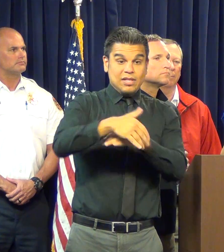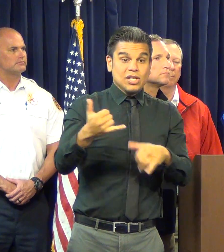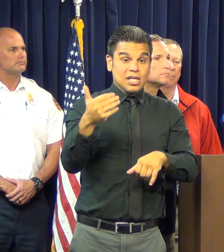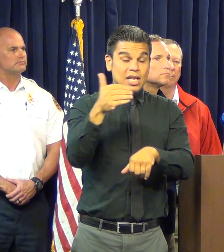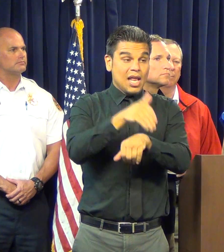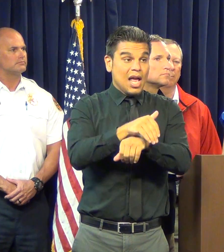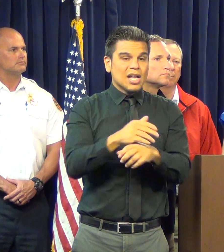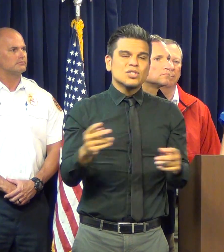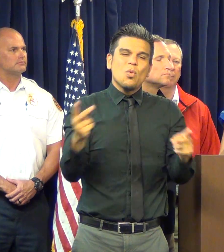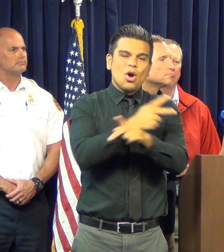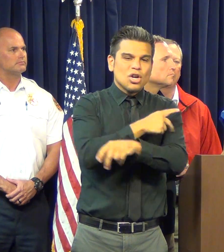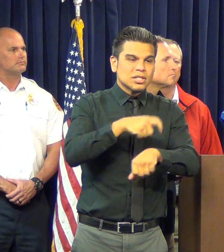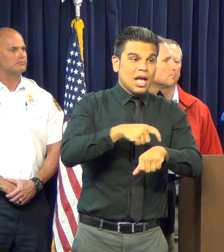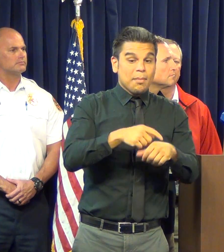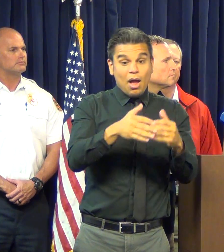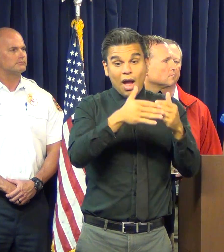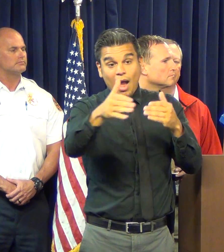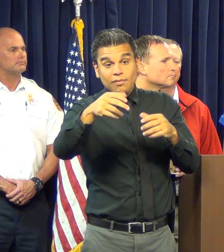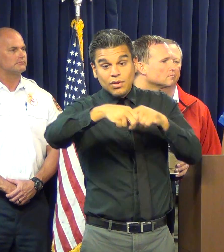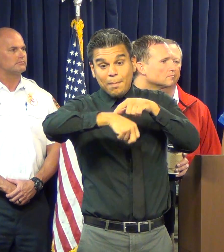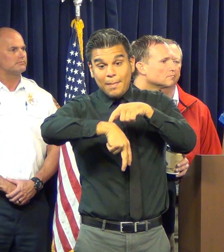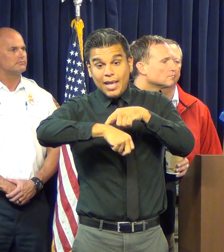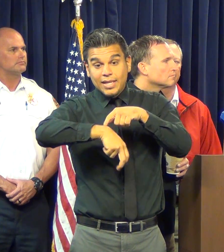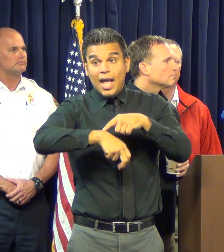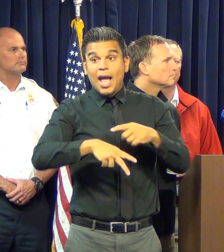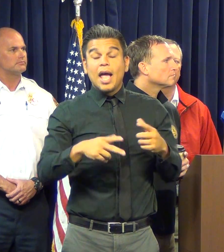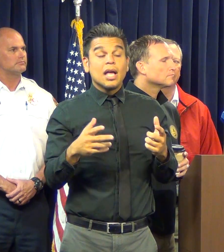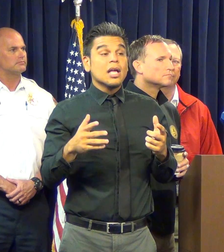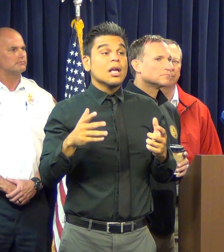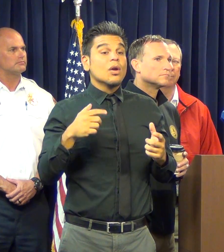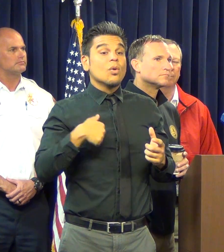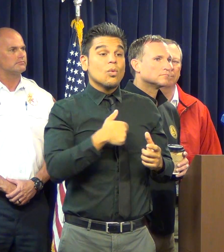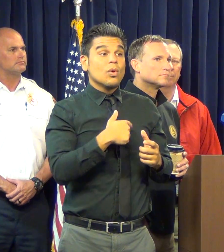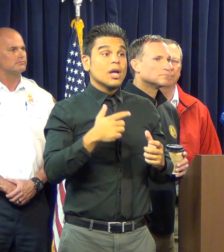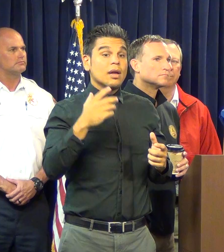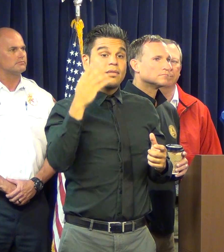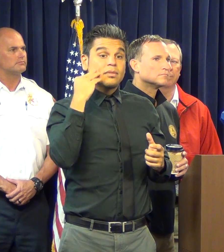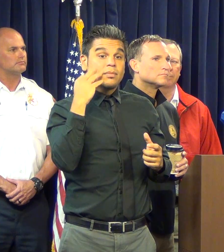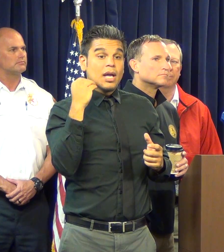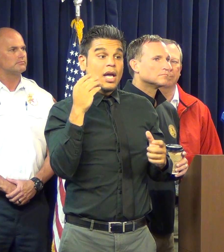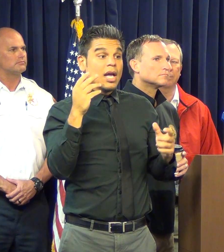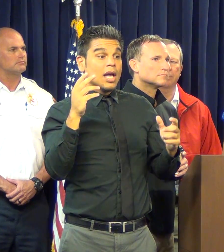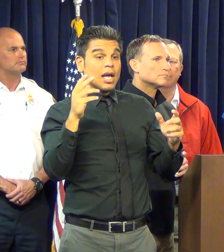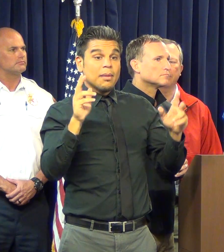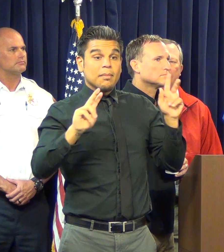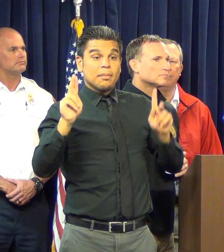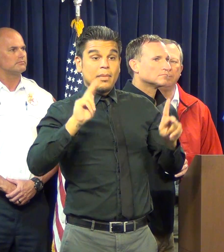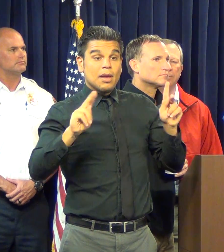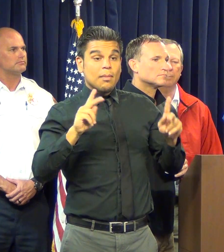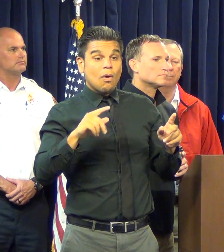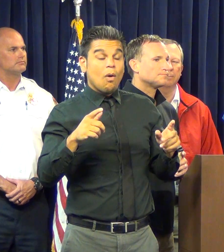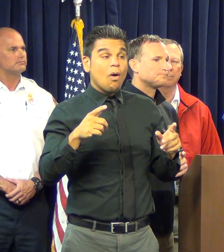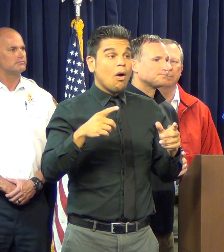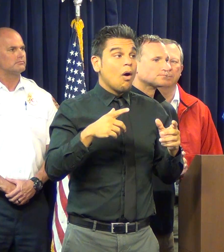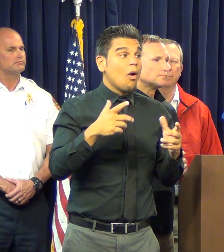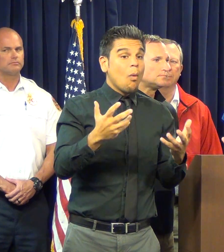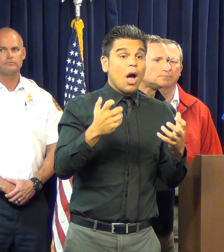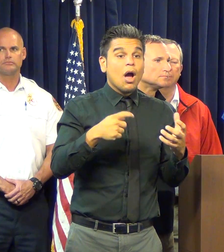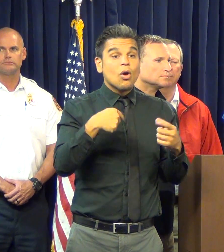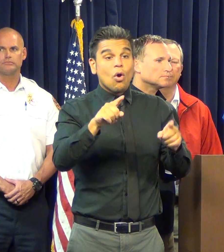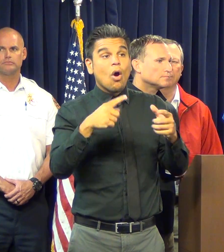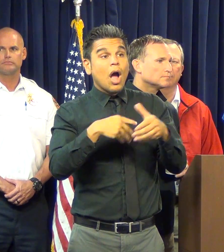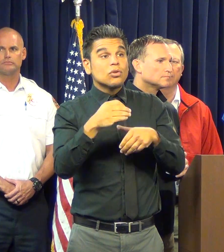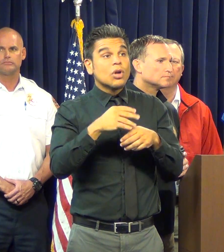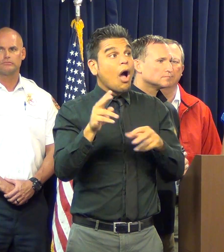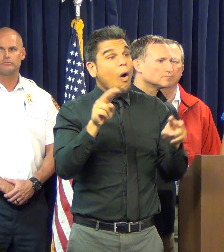we get after midnight, we've had cases where folks want to go outside between lulls and rain bands to assess their storm damage. And when folks